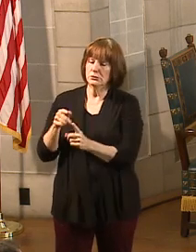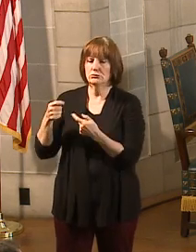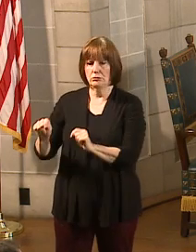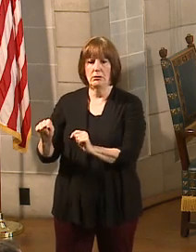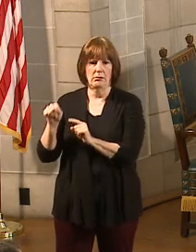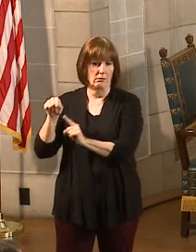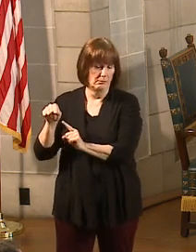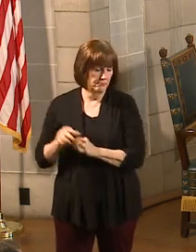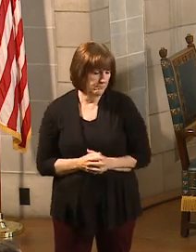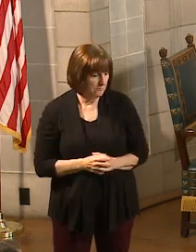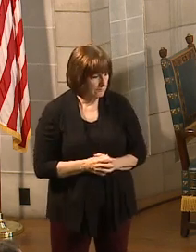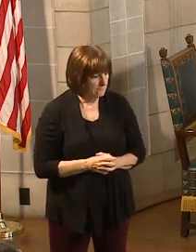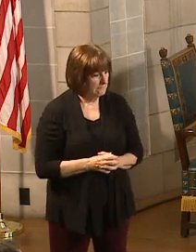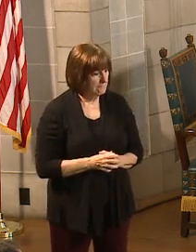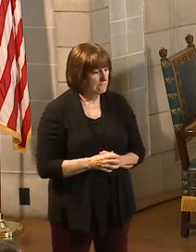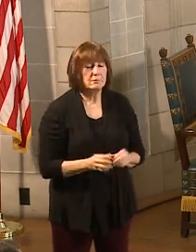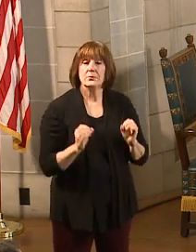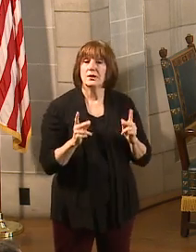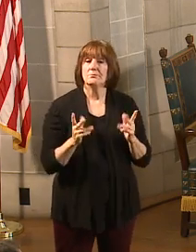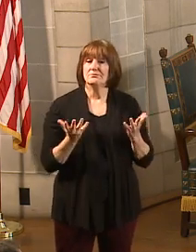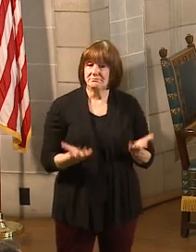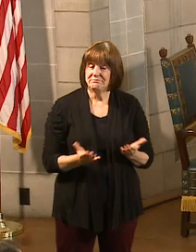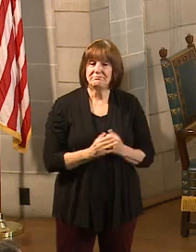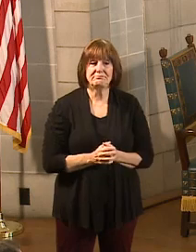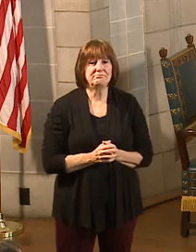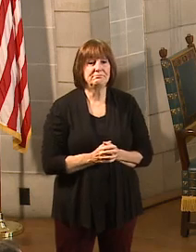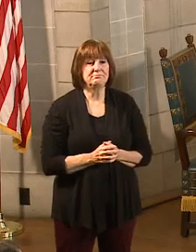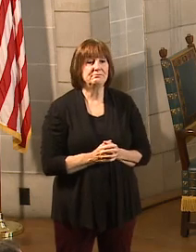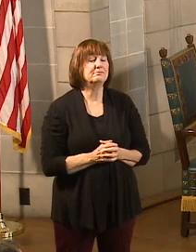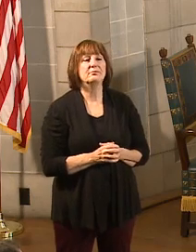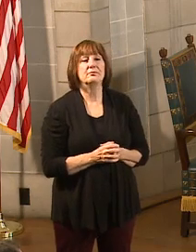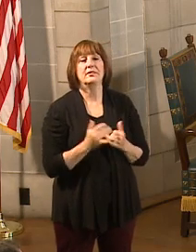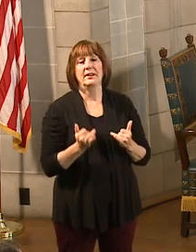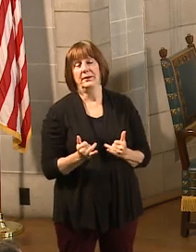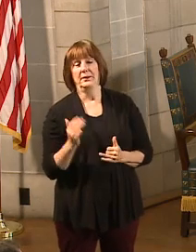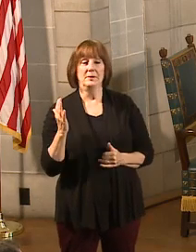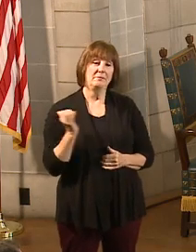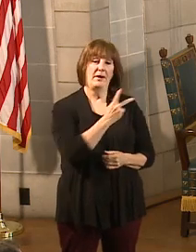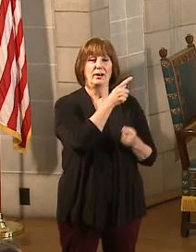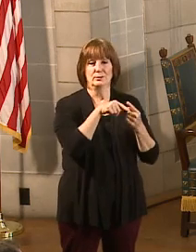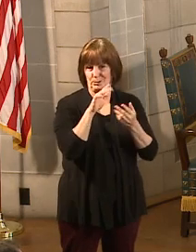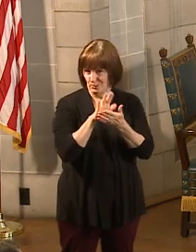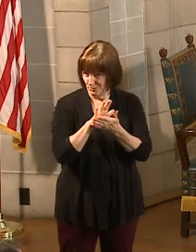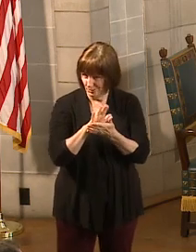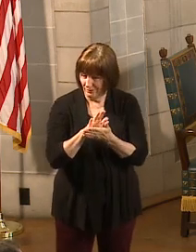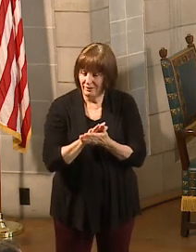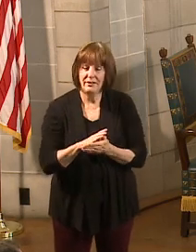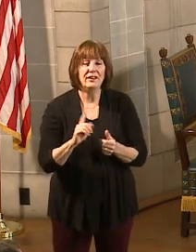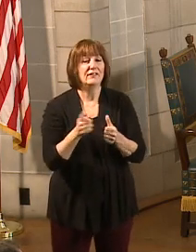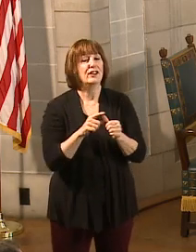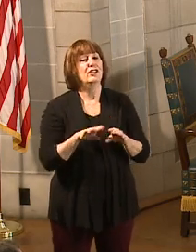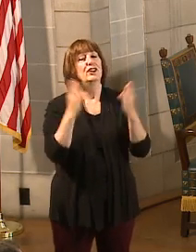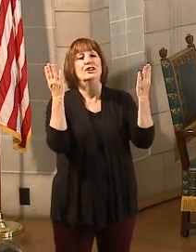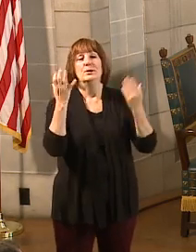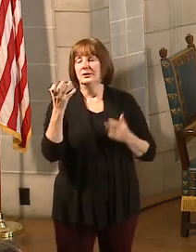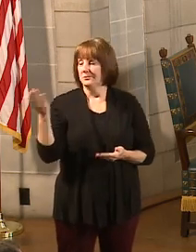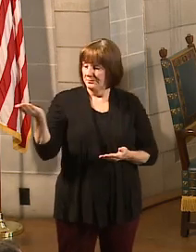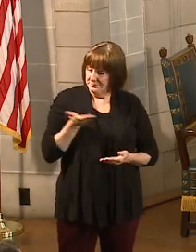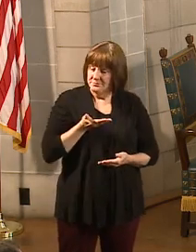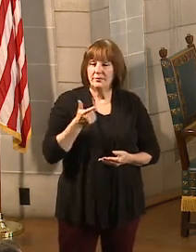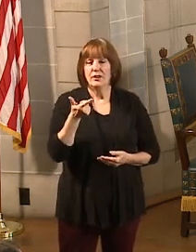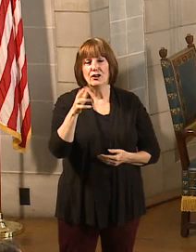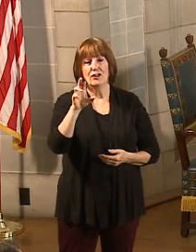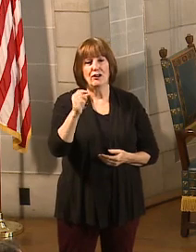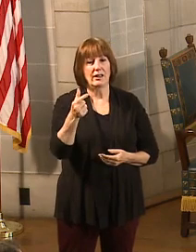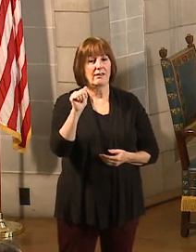be able to do that. All right, so back to school. First of all, I'd like to bring up Greg Adams,